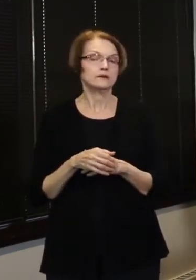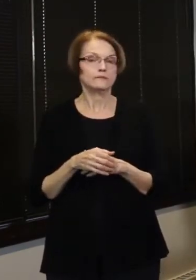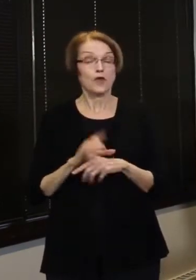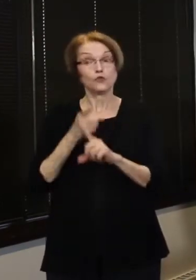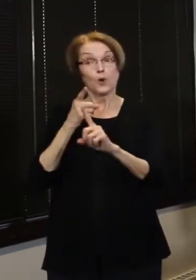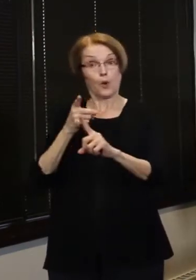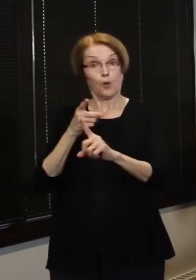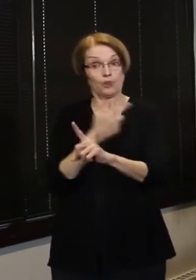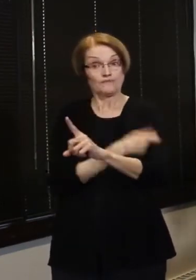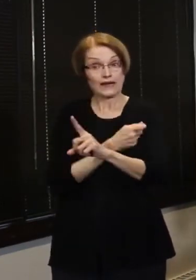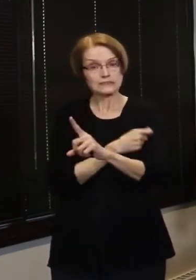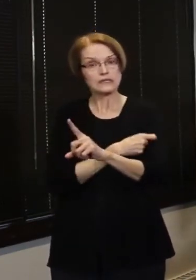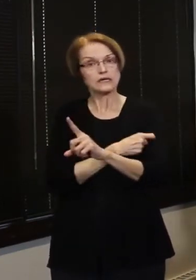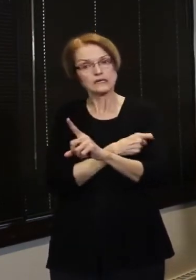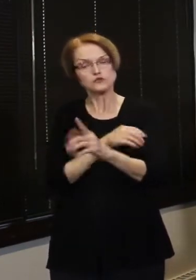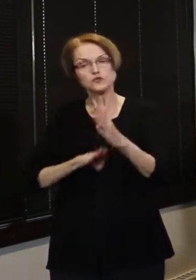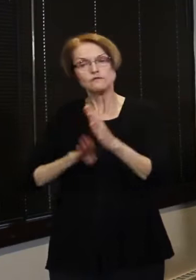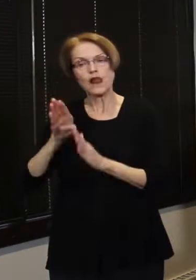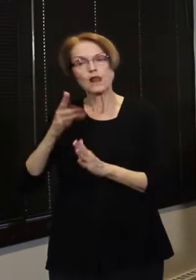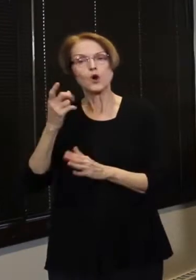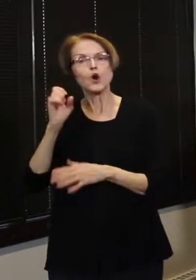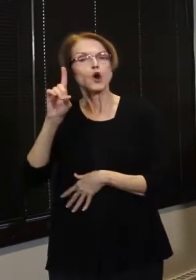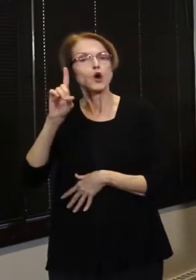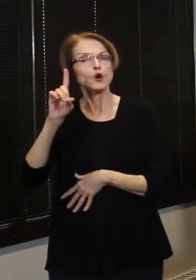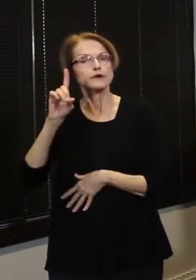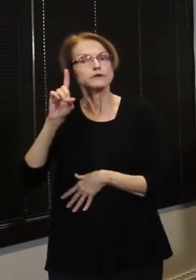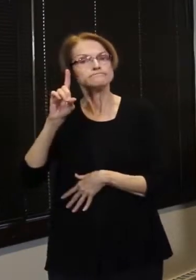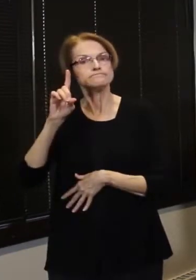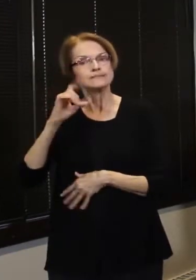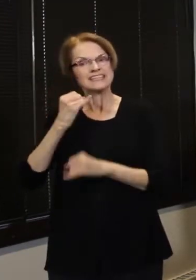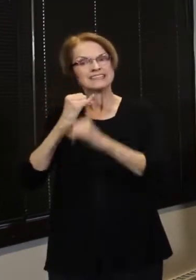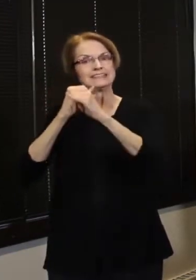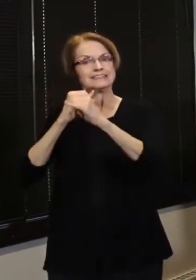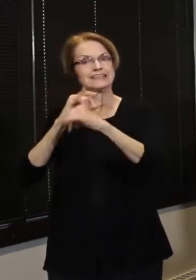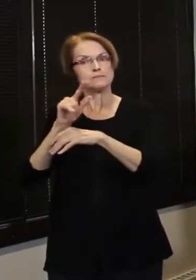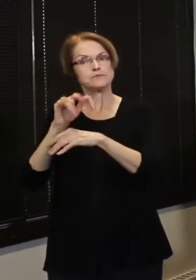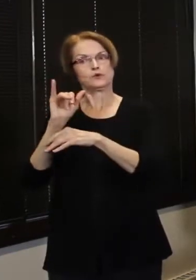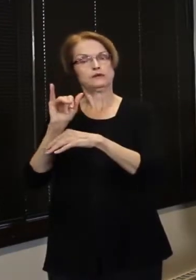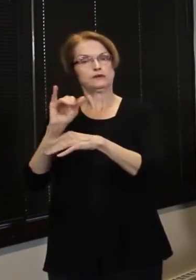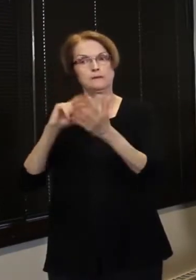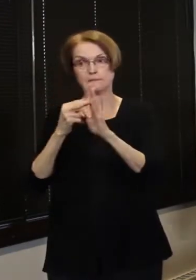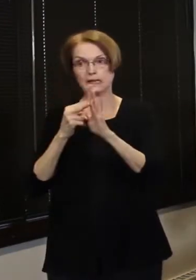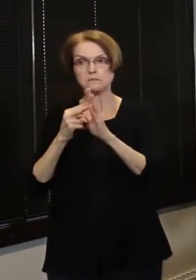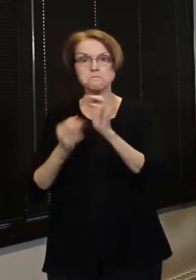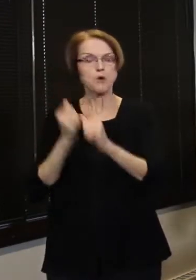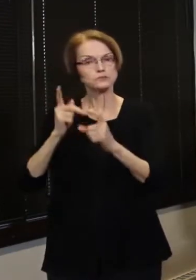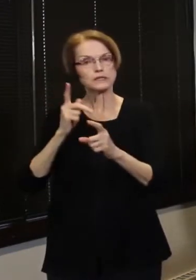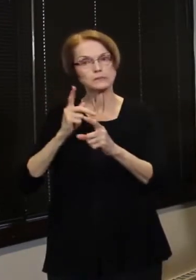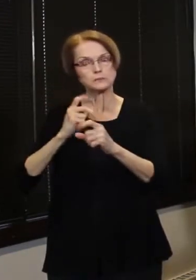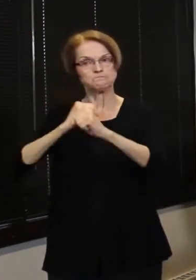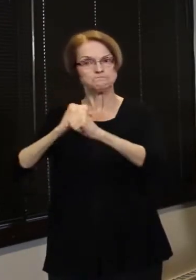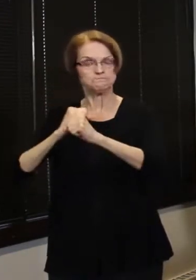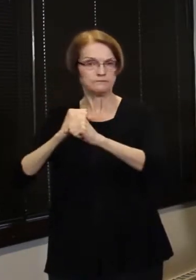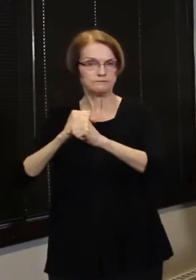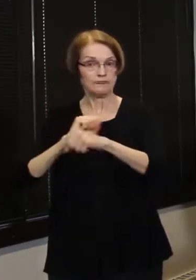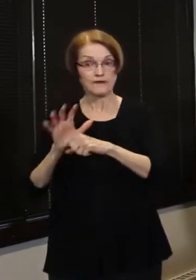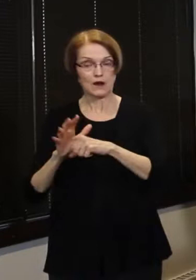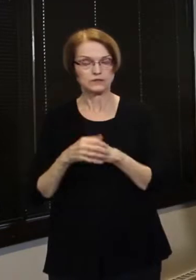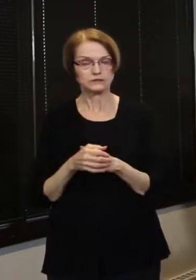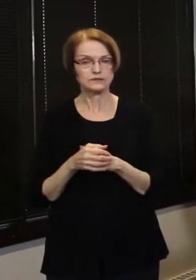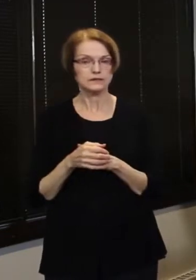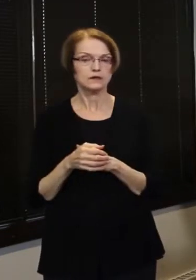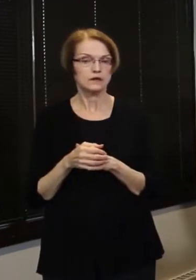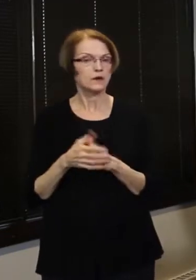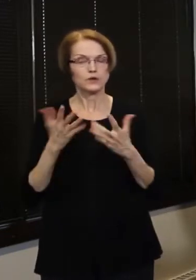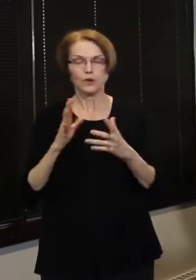immunity, and we try and prioritize those populations as much as possible, but we don't want to waste vaccine